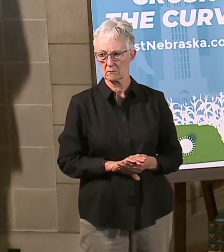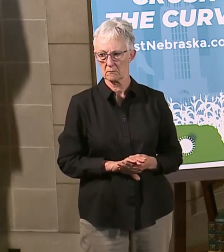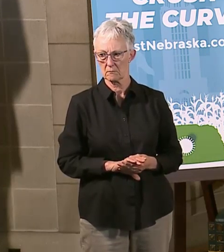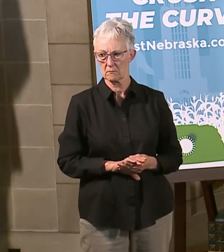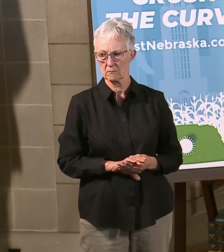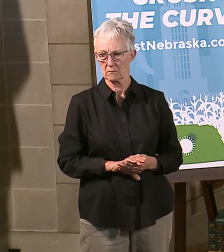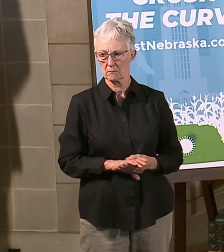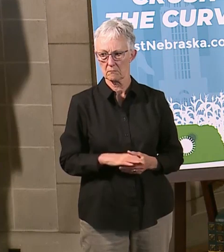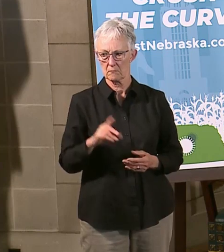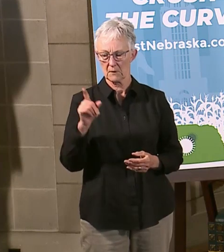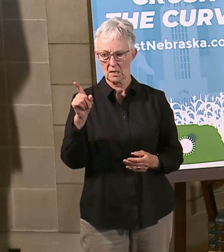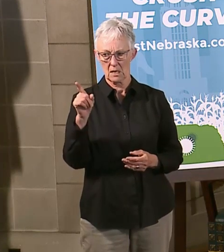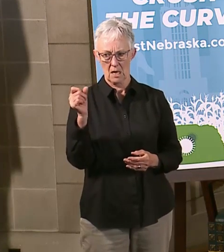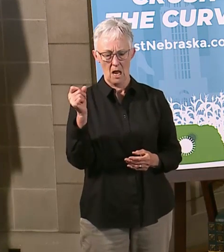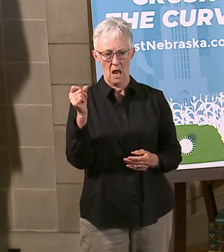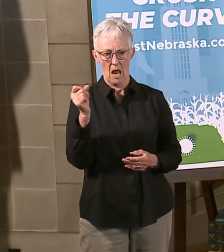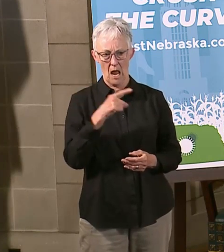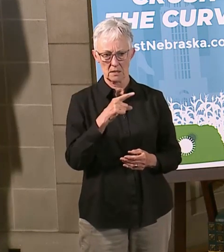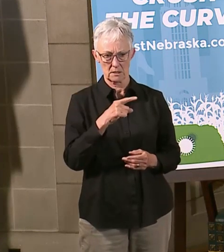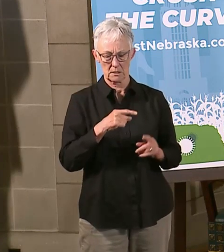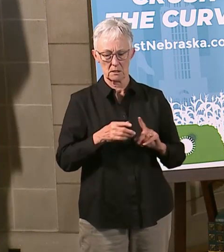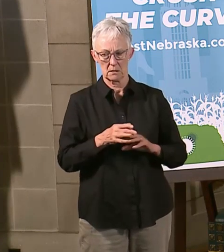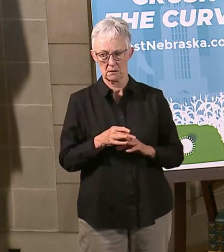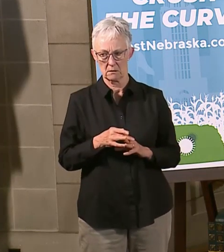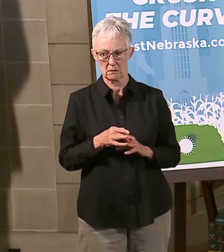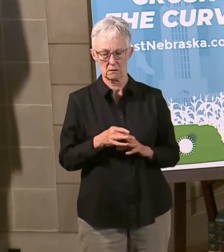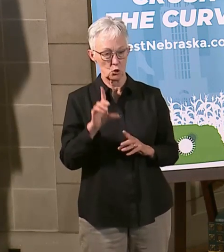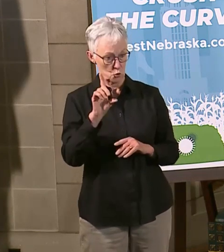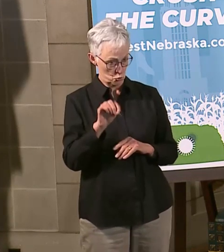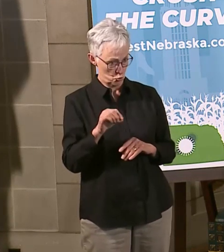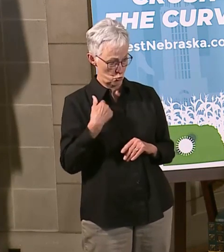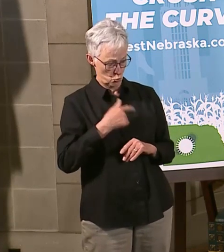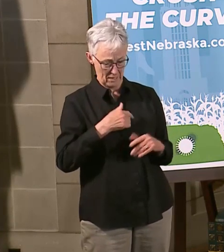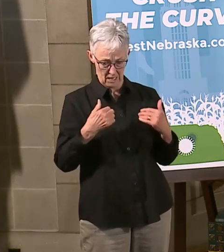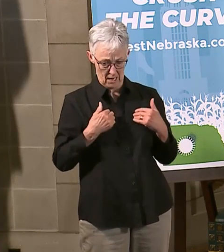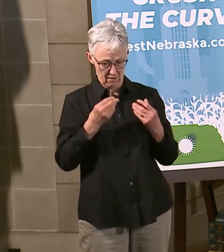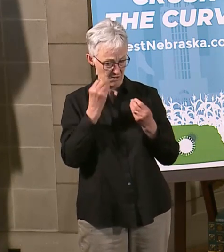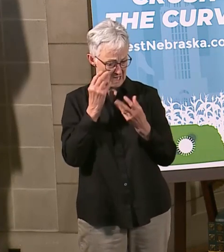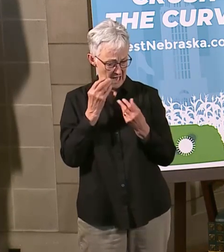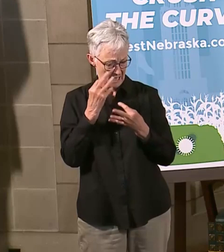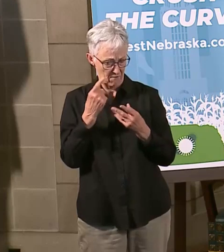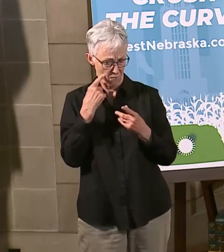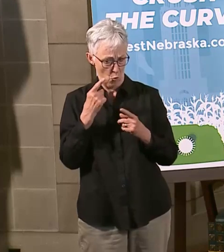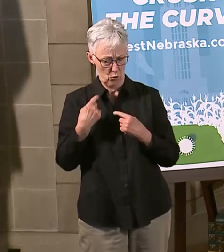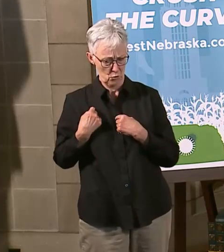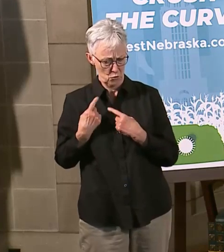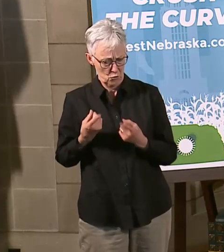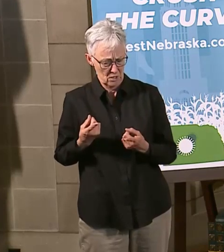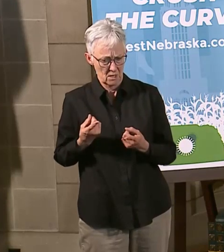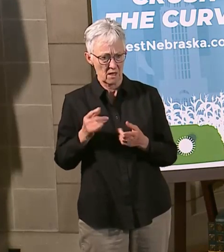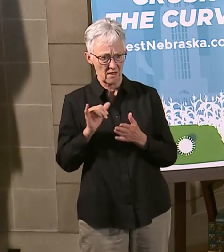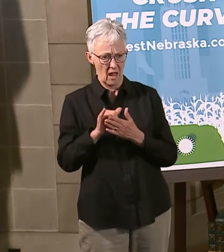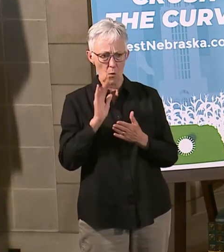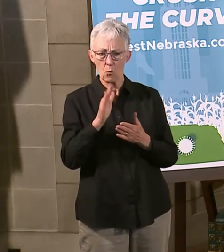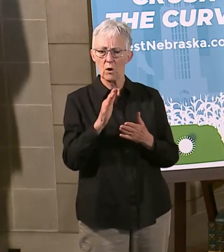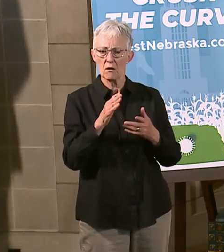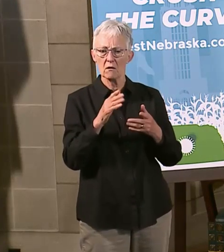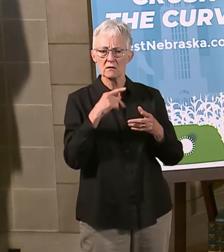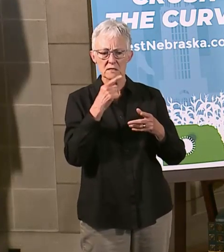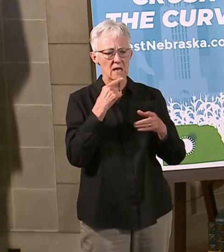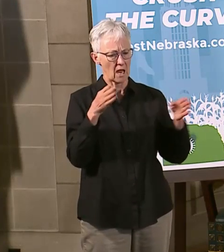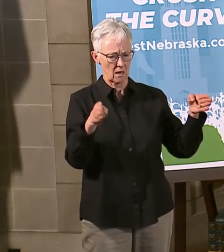that 75%? So our commissioner, the question was, do we have the data for the last period that would cover that 21 to 28 days, and what percentage of